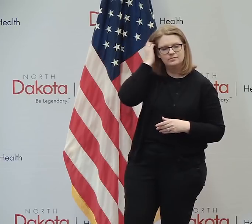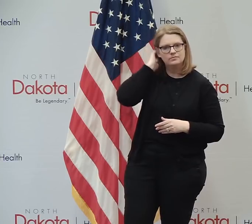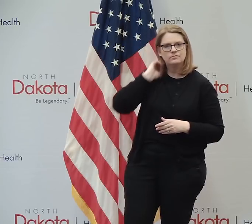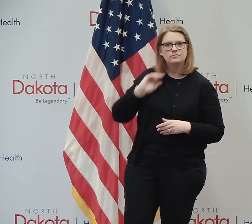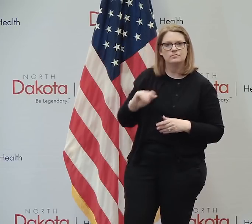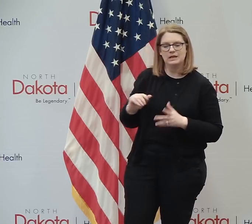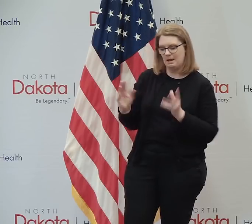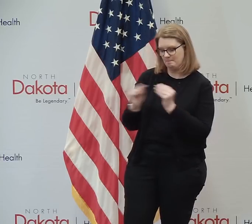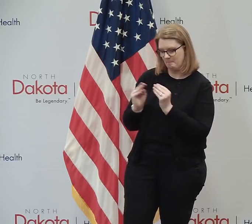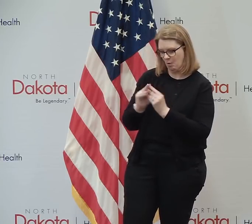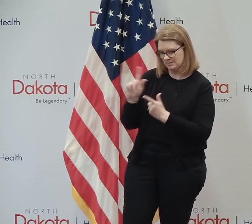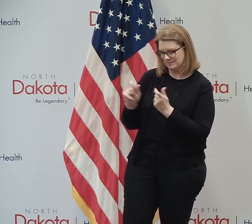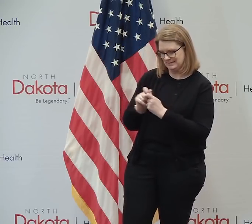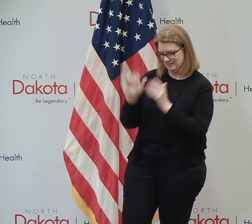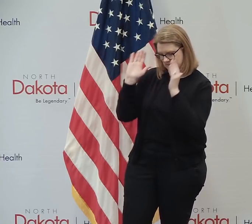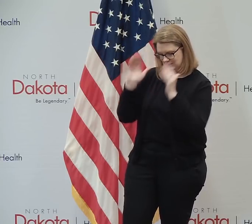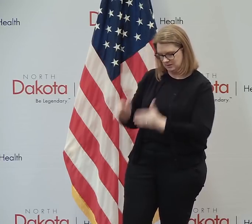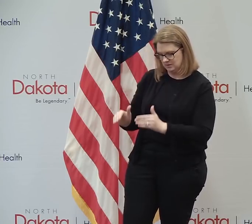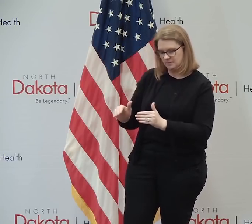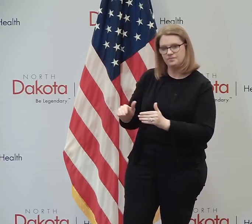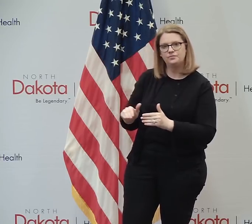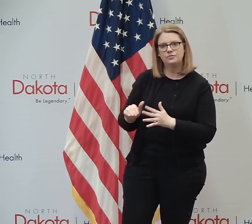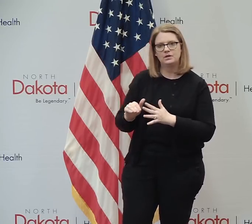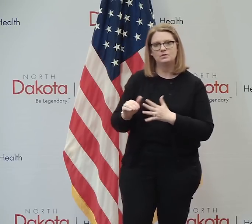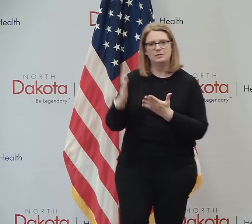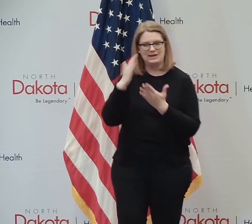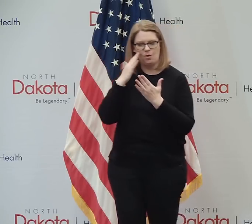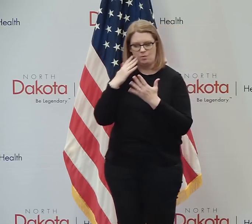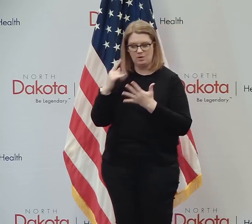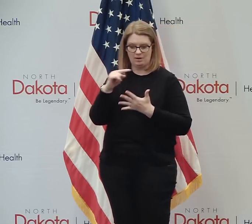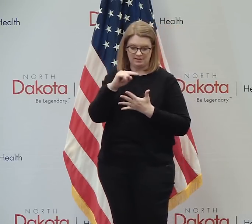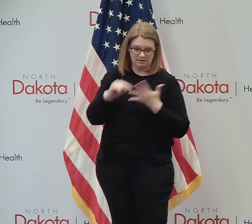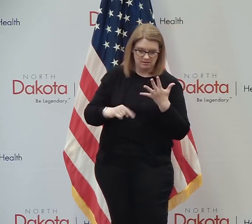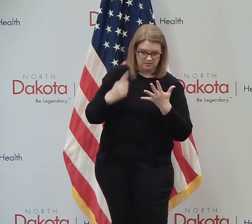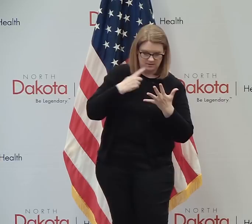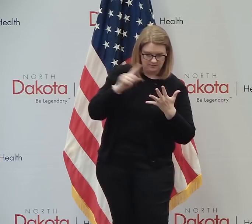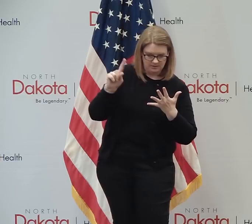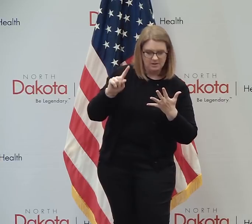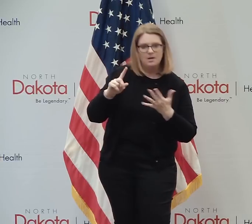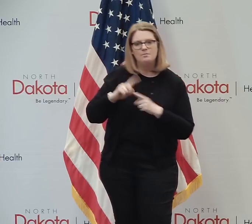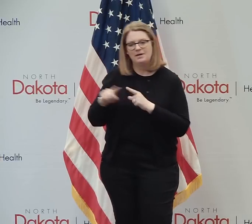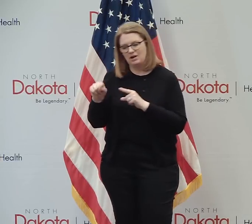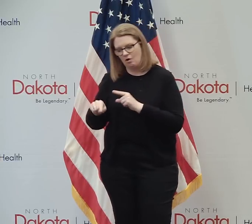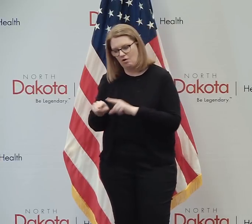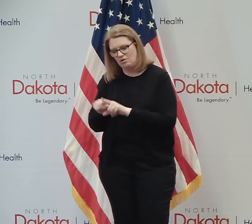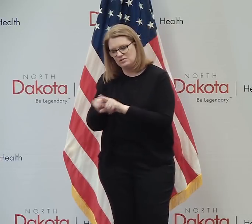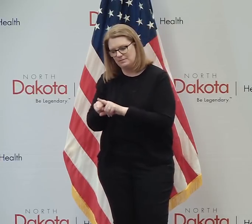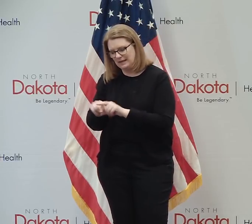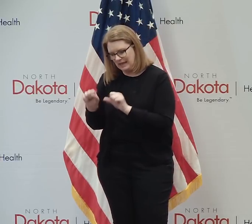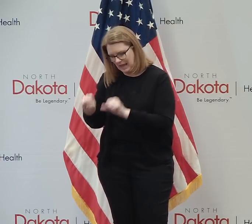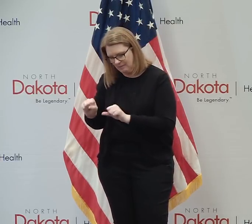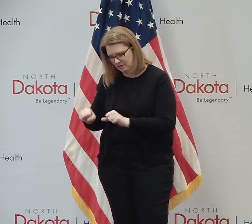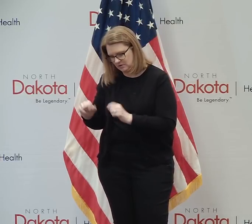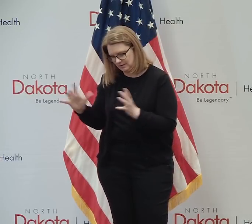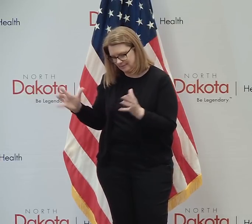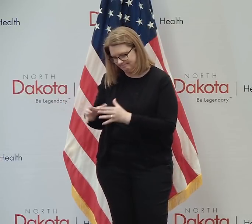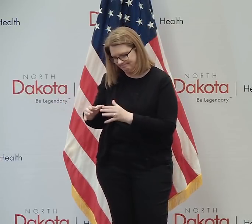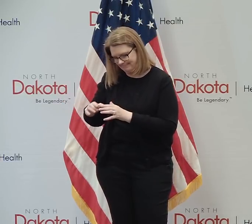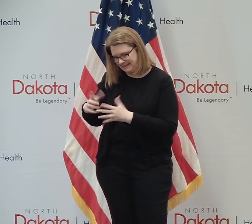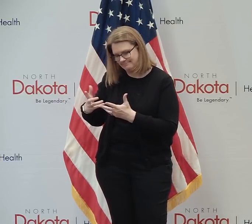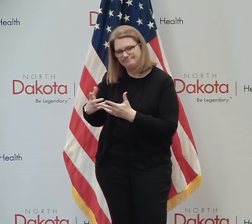even get more targeted in what we know what we want to get done, but then having the execution to make sure it gets done. So on that question,